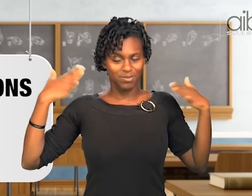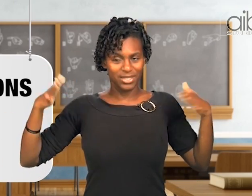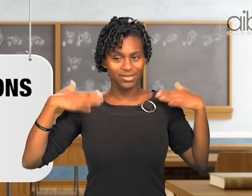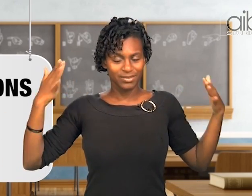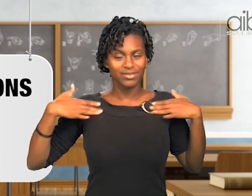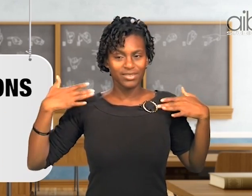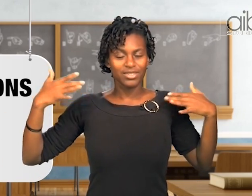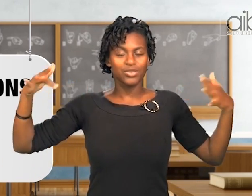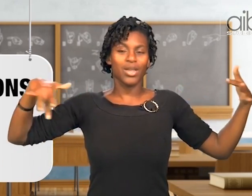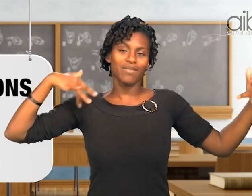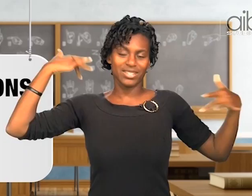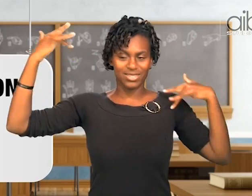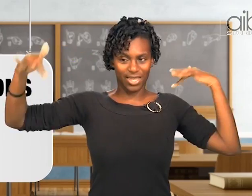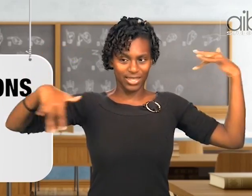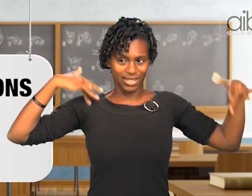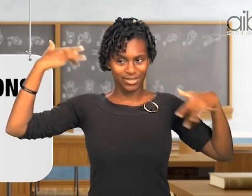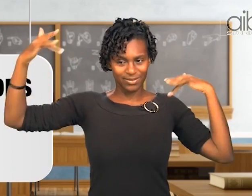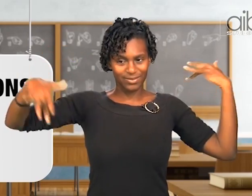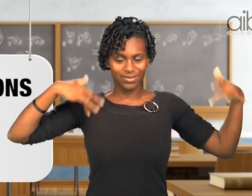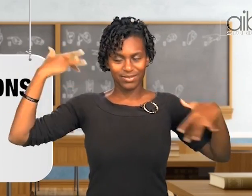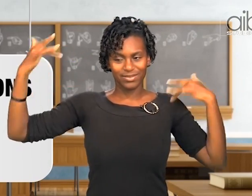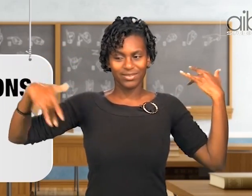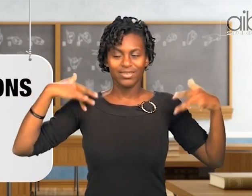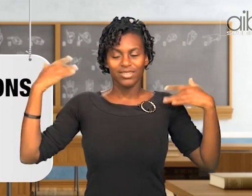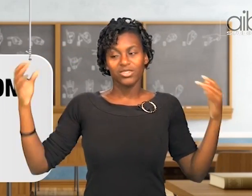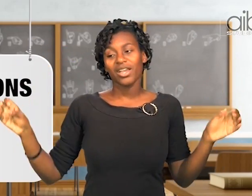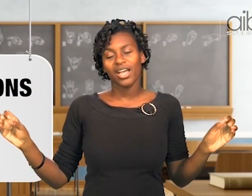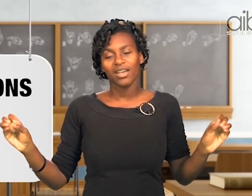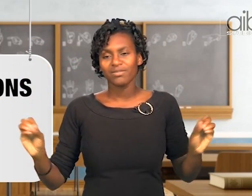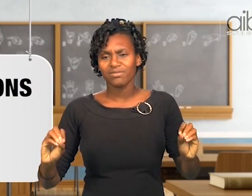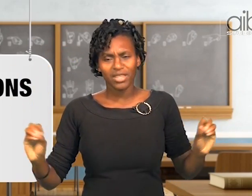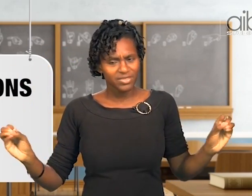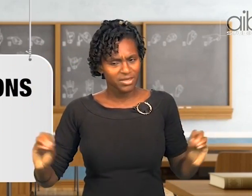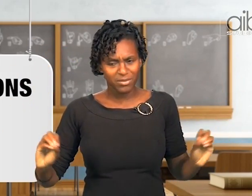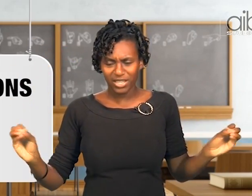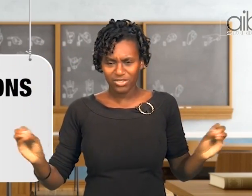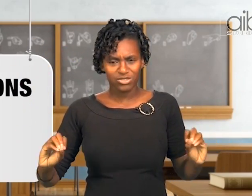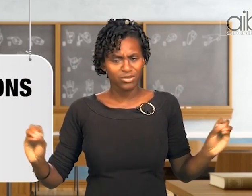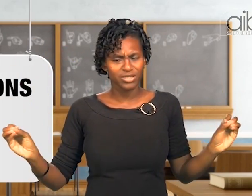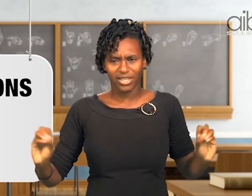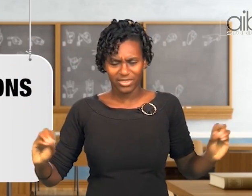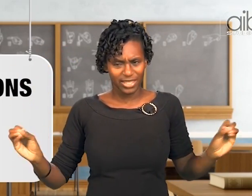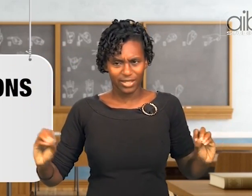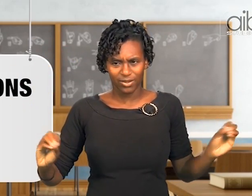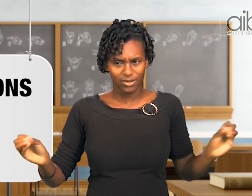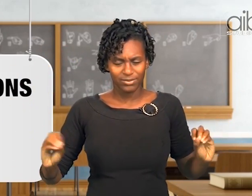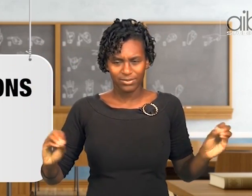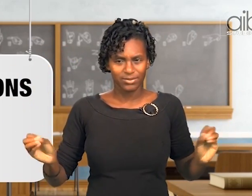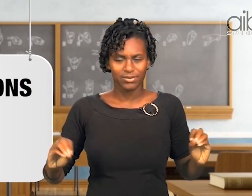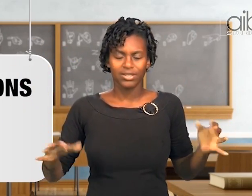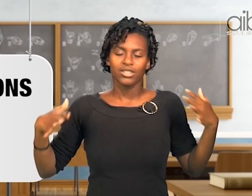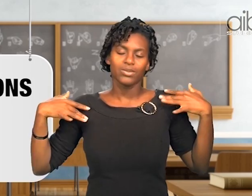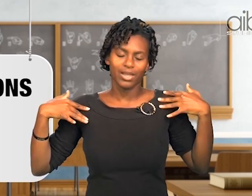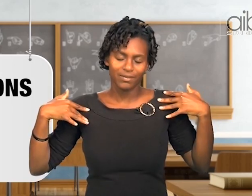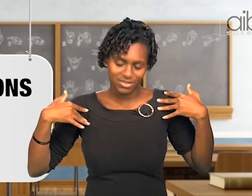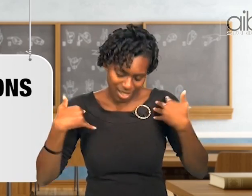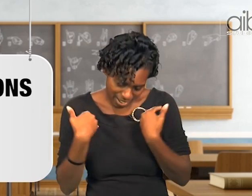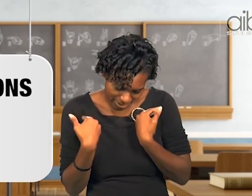happy, you have excited, you have nothing much or nothing at all, you have